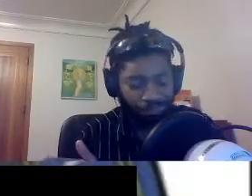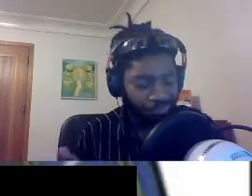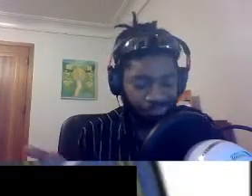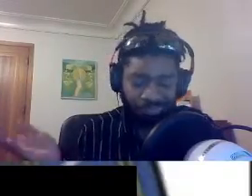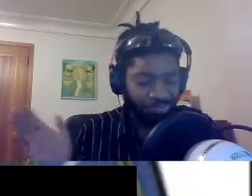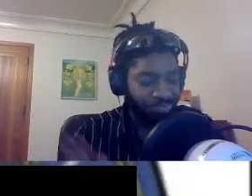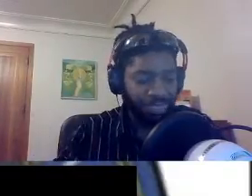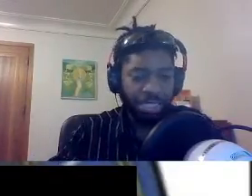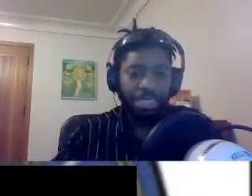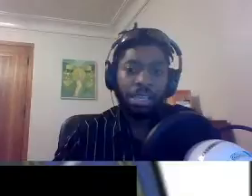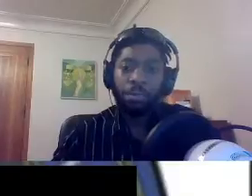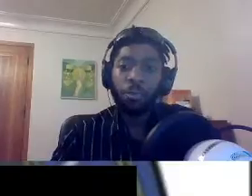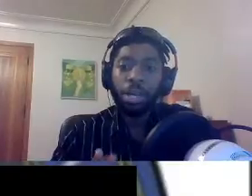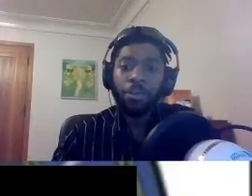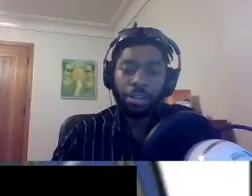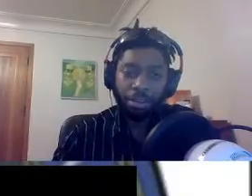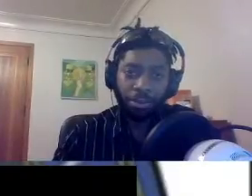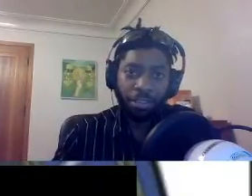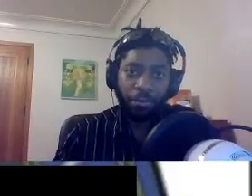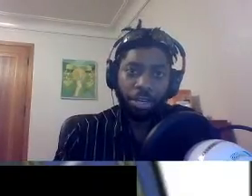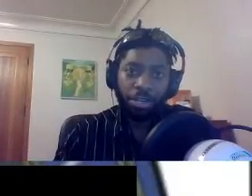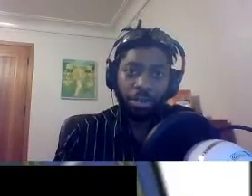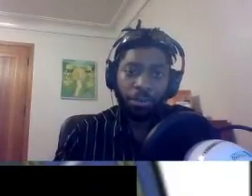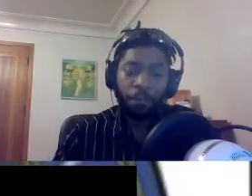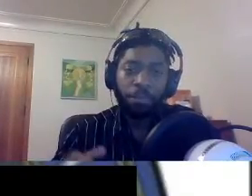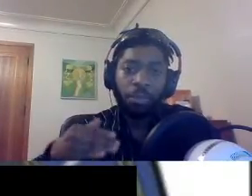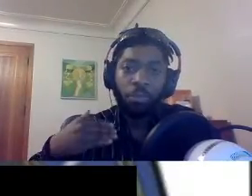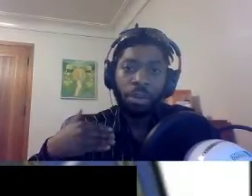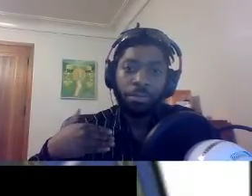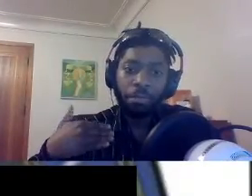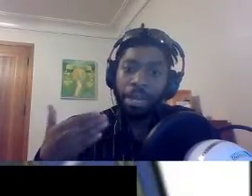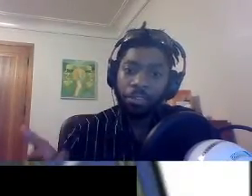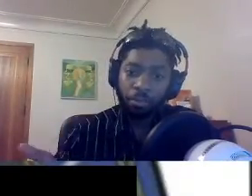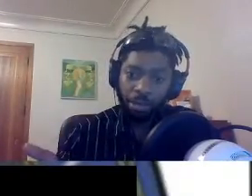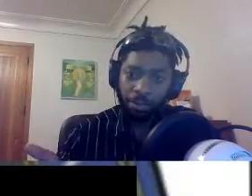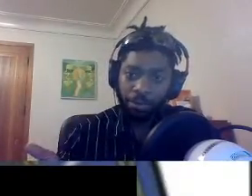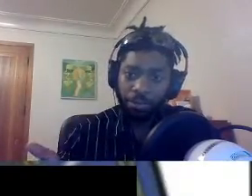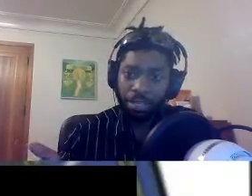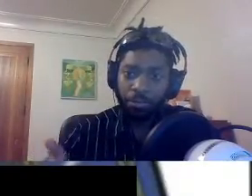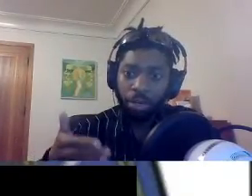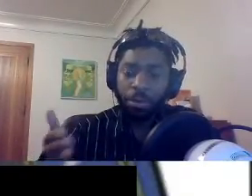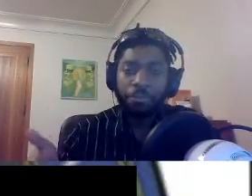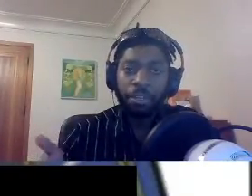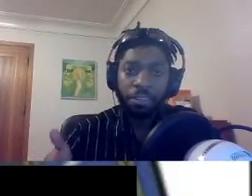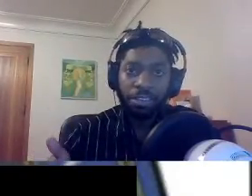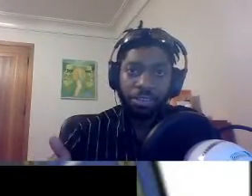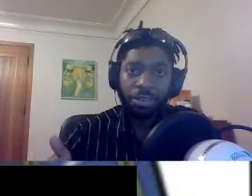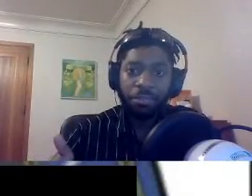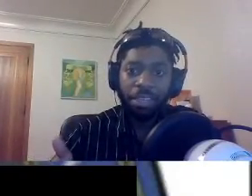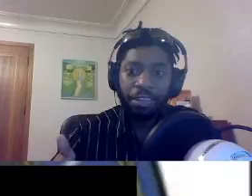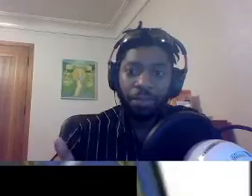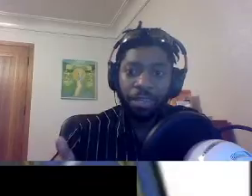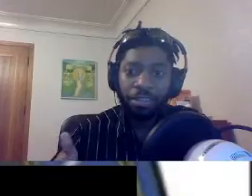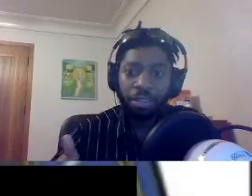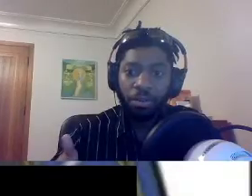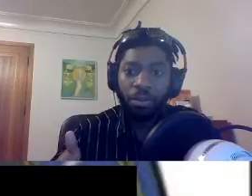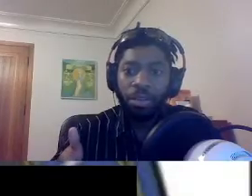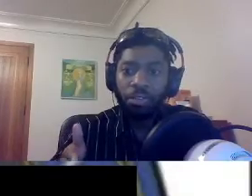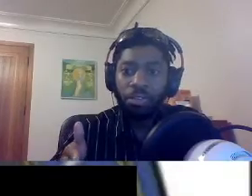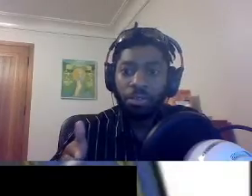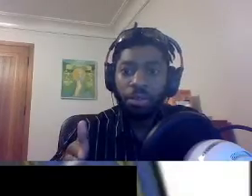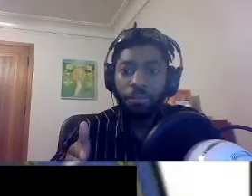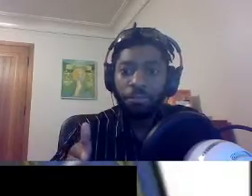care. What I want to know is what my subscribers and what my friends can do if they expect to